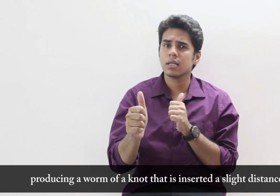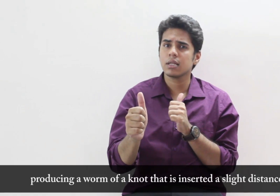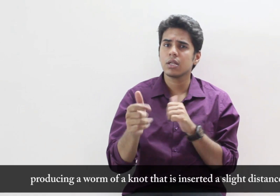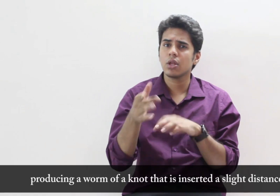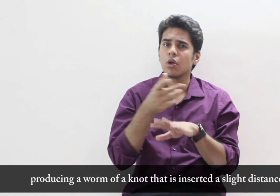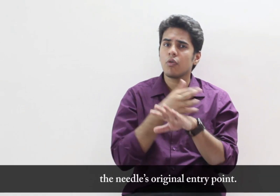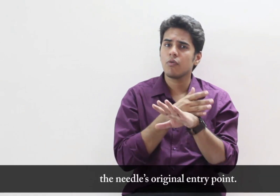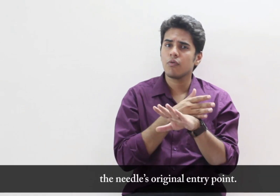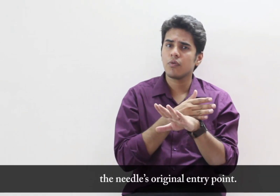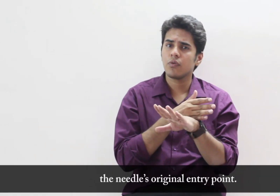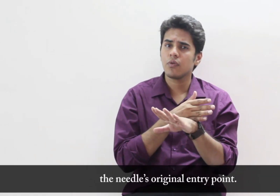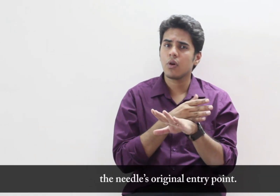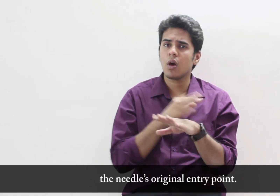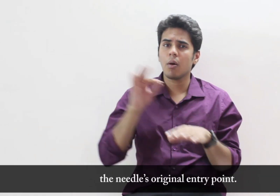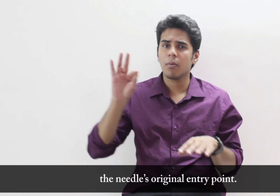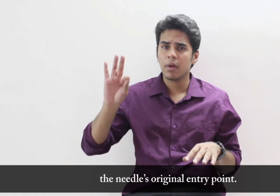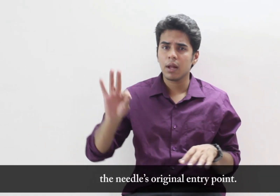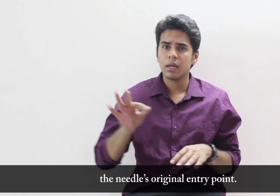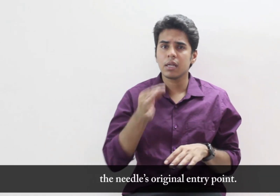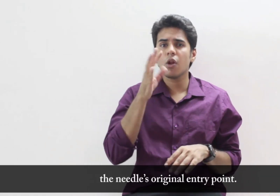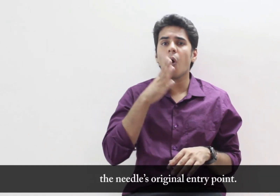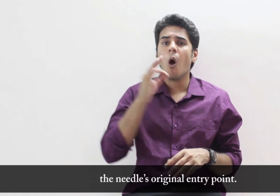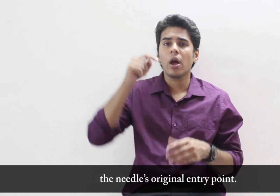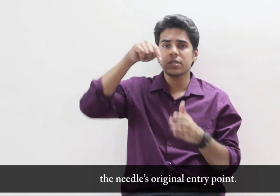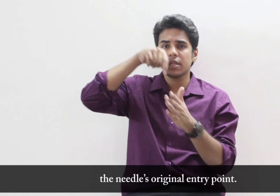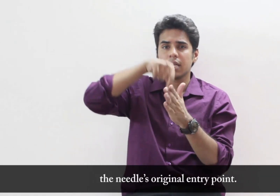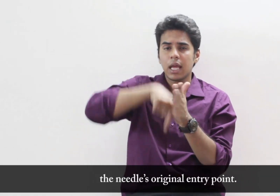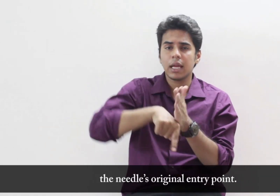the needle's original entry point.